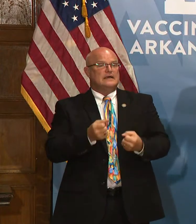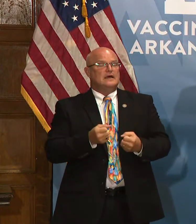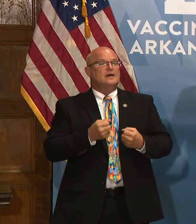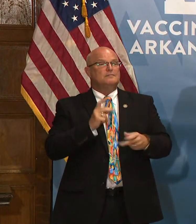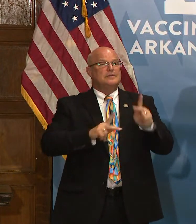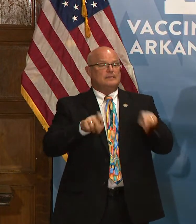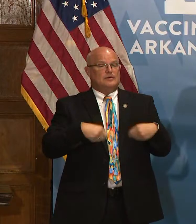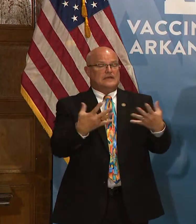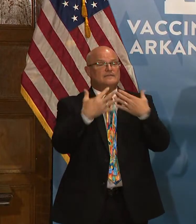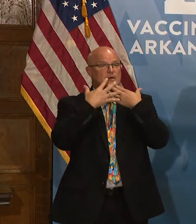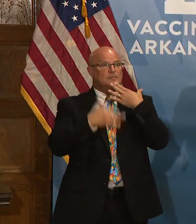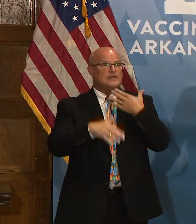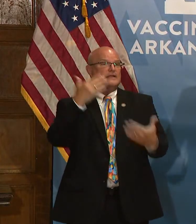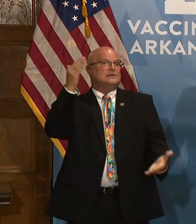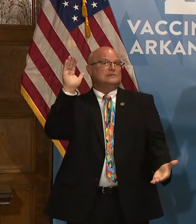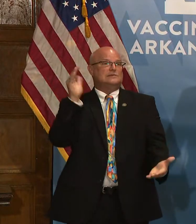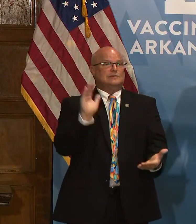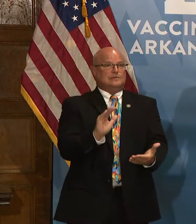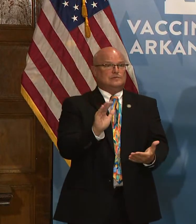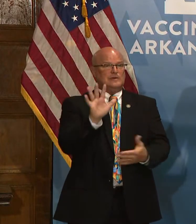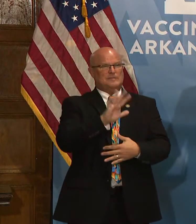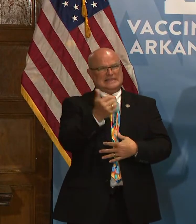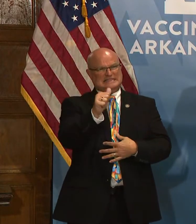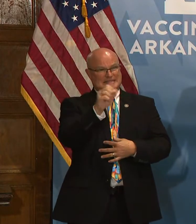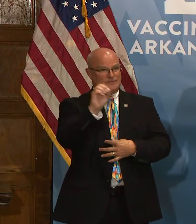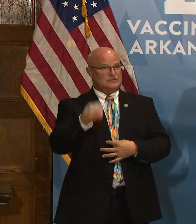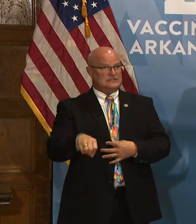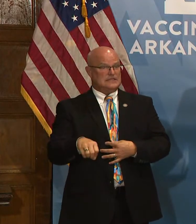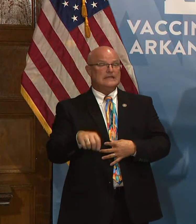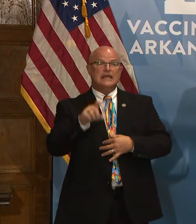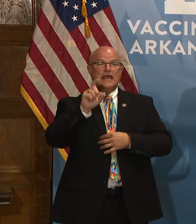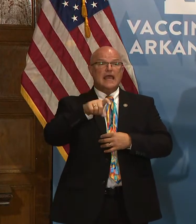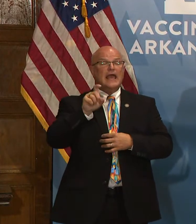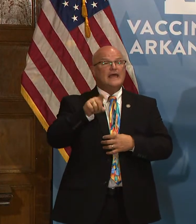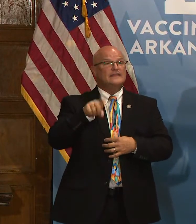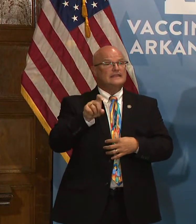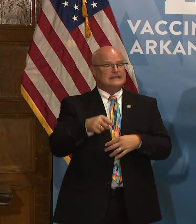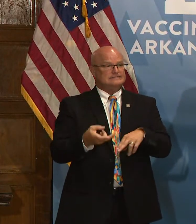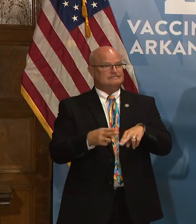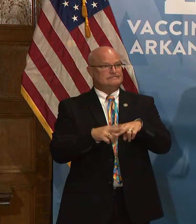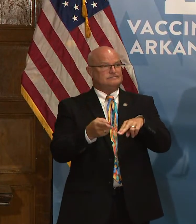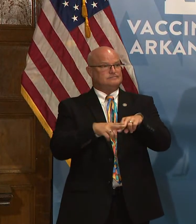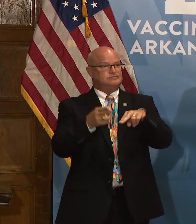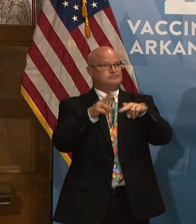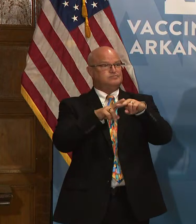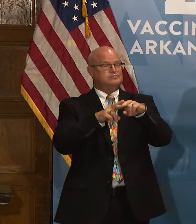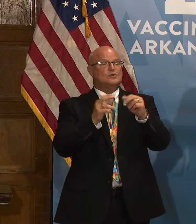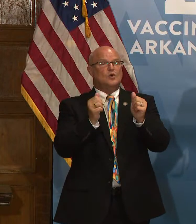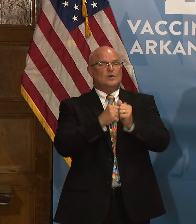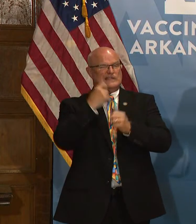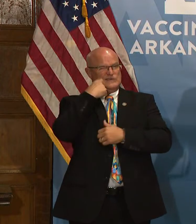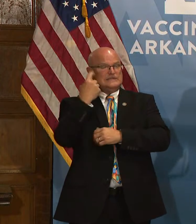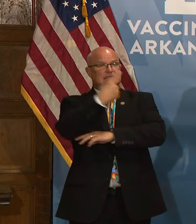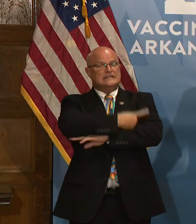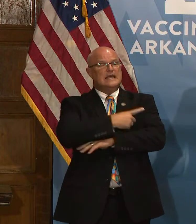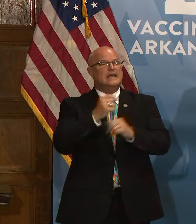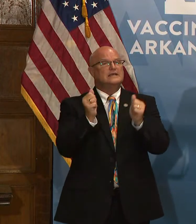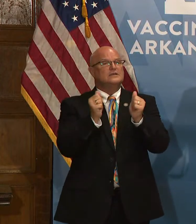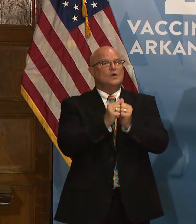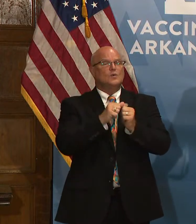decreased by about 10%, and the need has increased, particularly in recent days